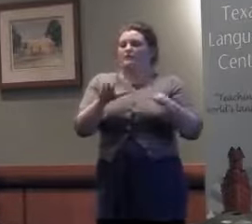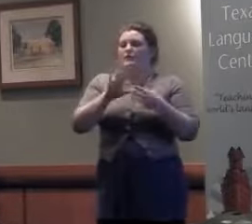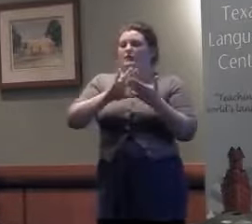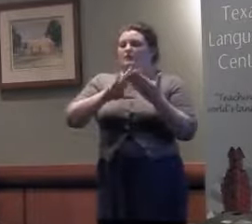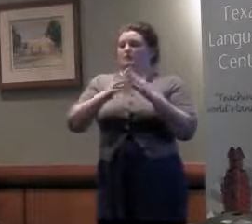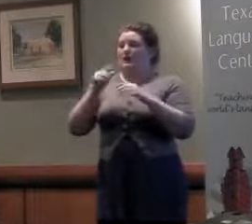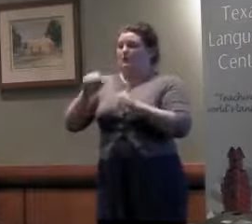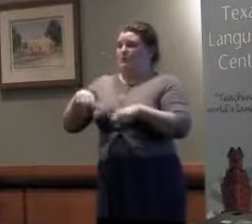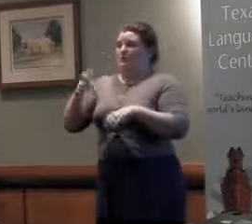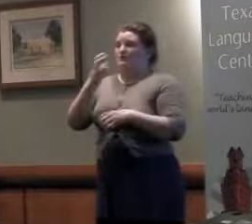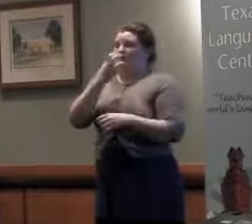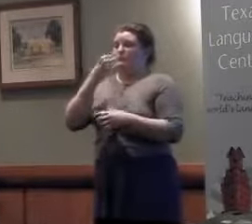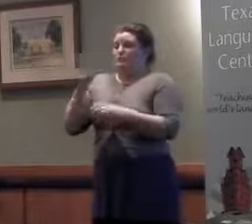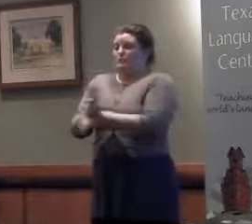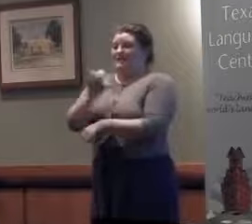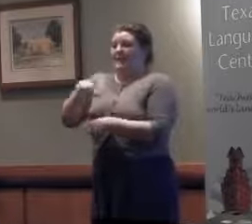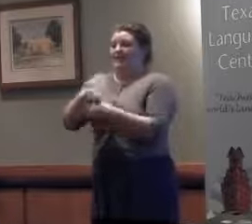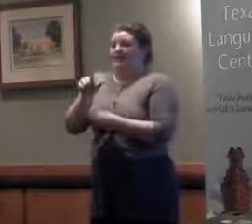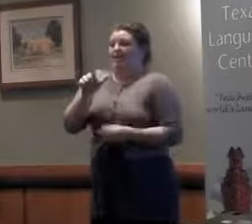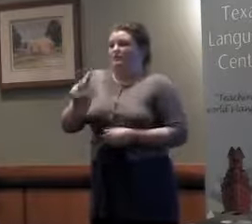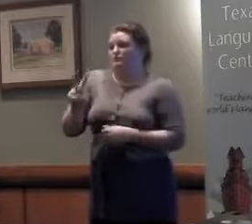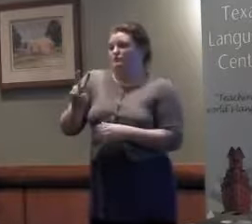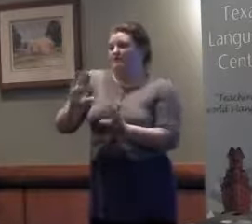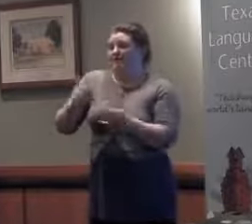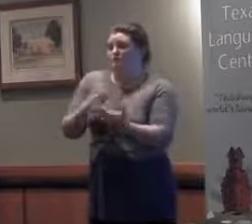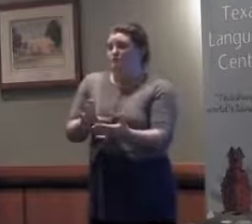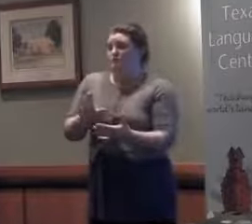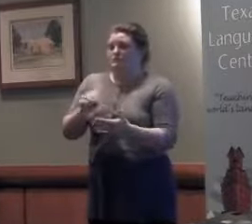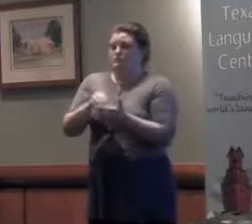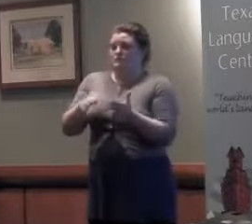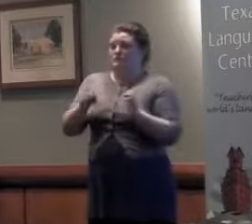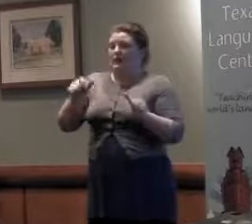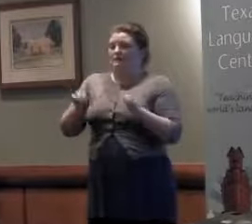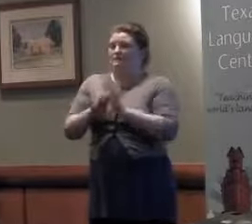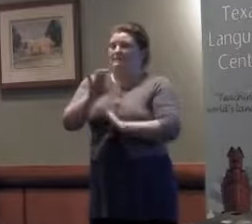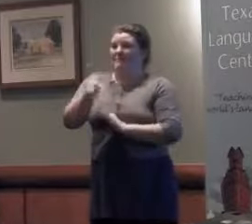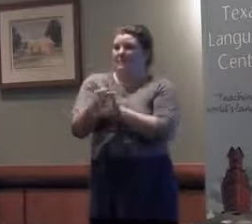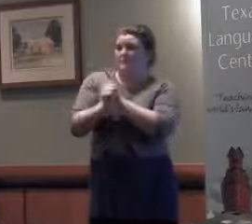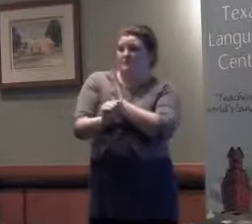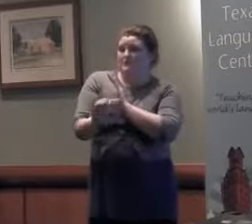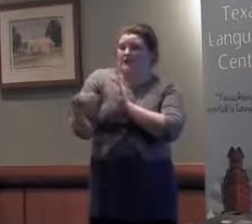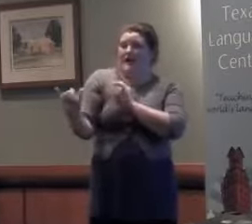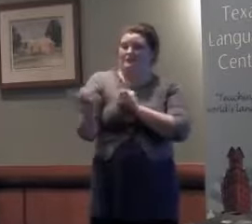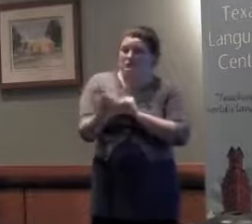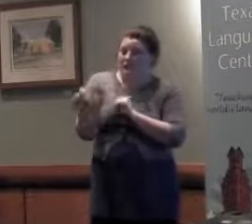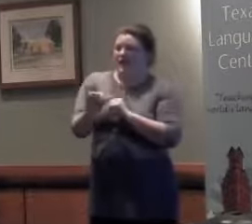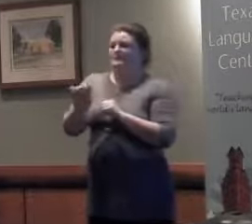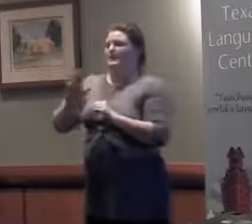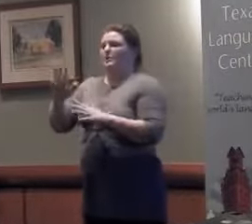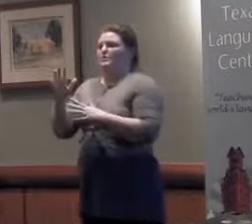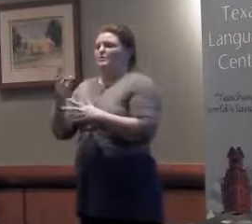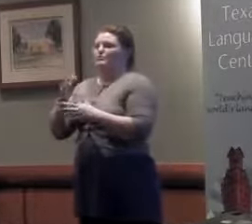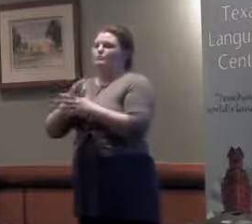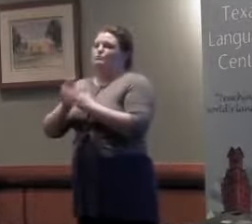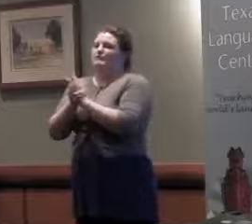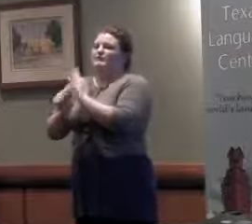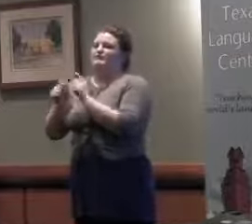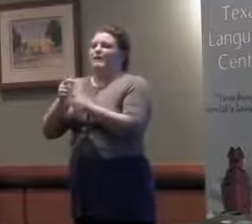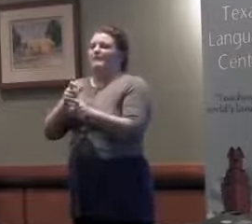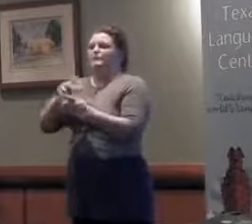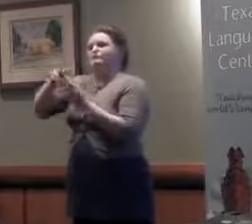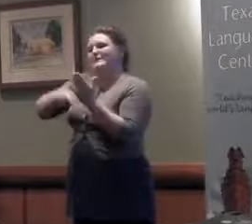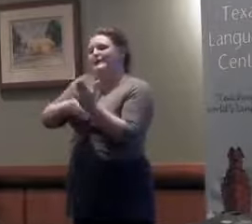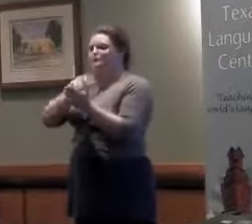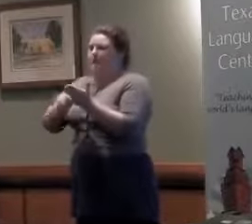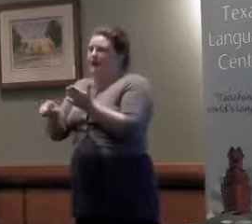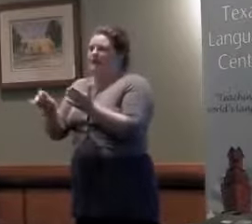and used so that students can kind of develop that proficiency as well as the proficiency they get from reading and writing